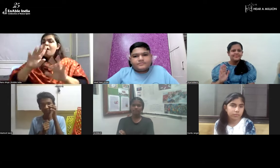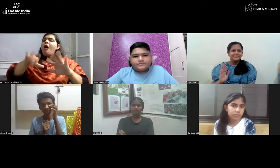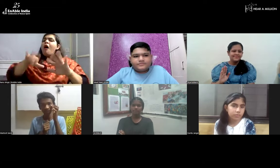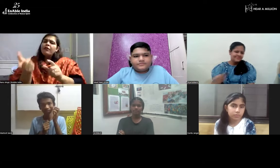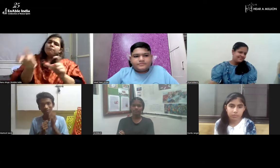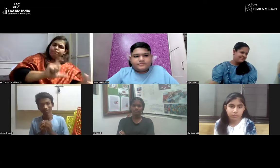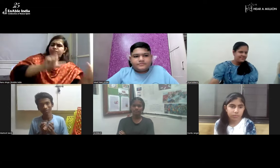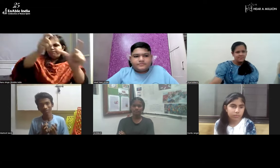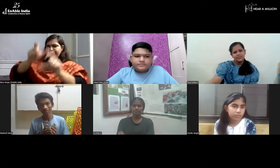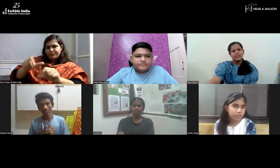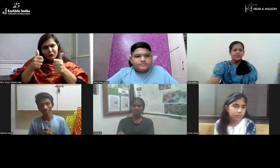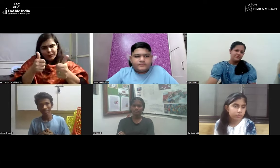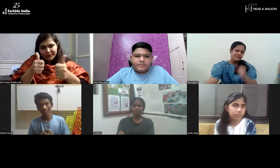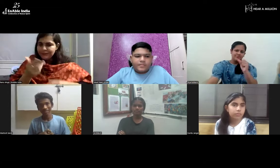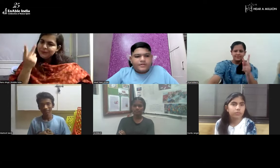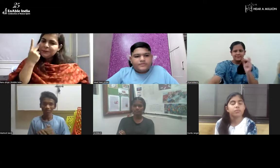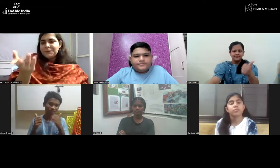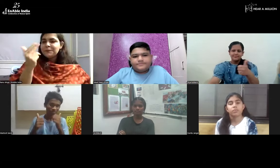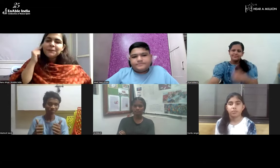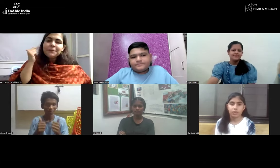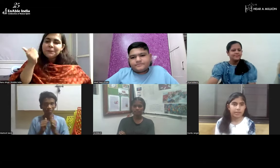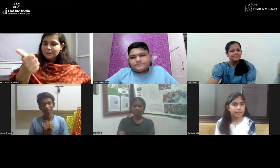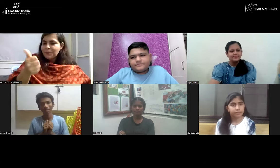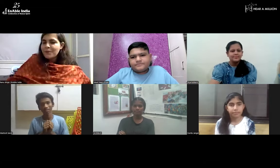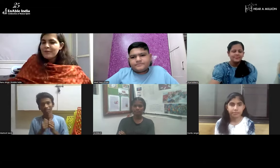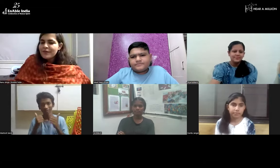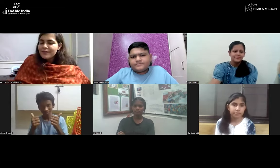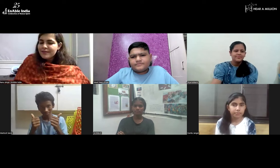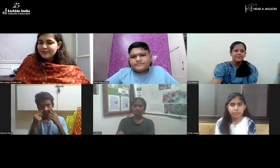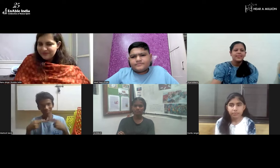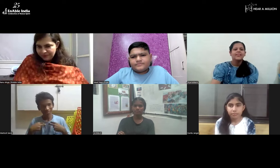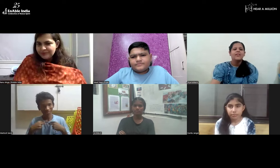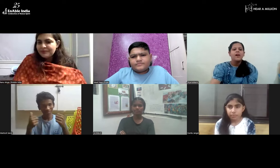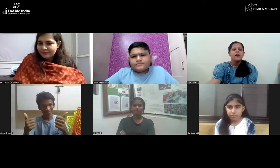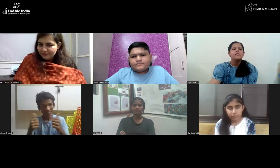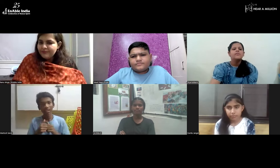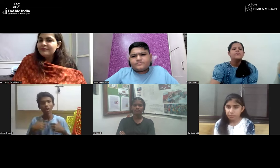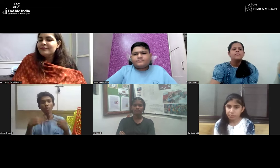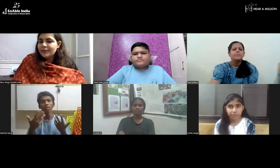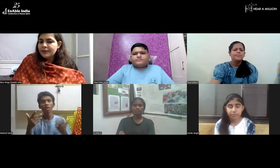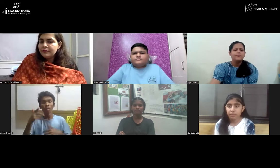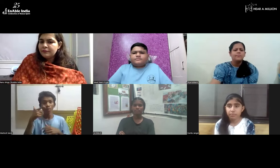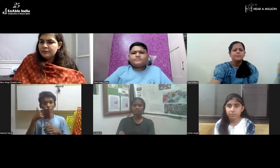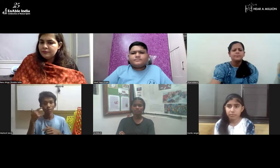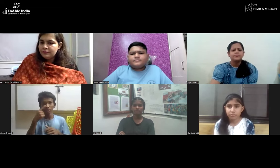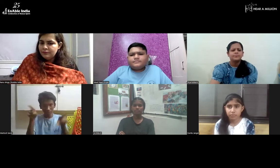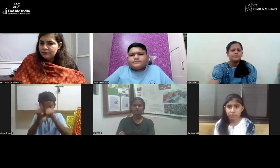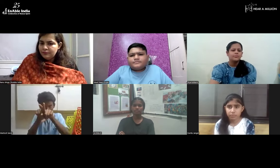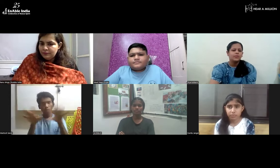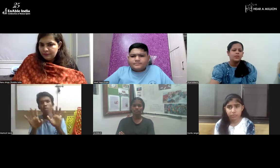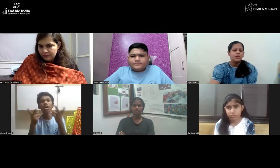the only one thing? Anything else? That's it. That's it. No, no, you have it. You can, there are many things. You can give it a